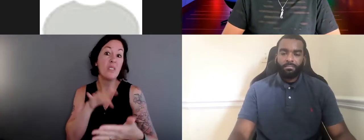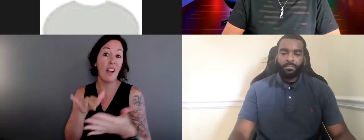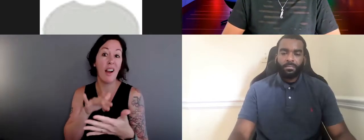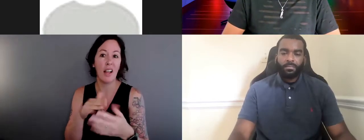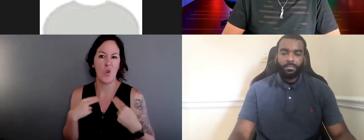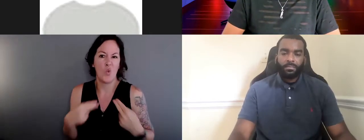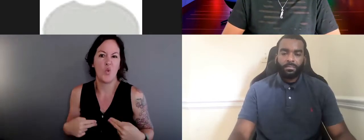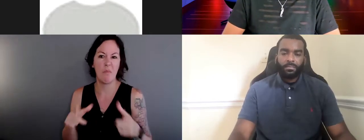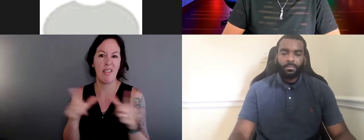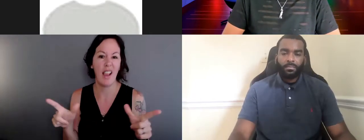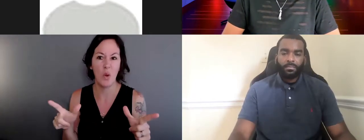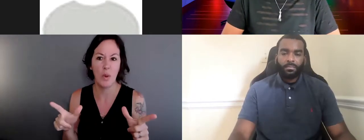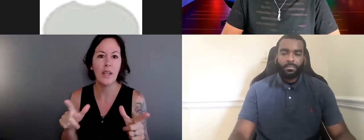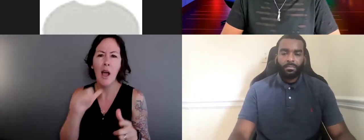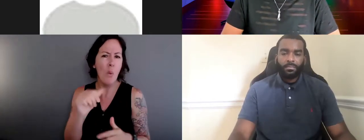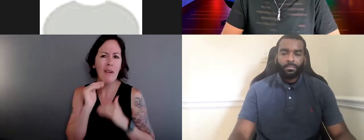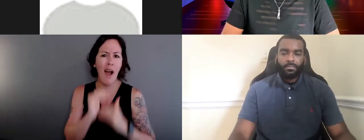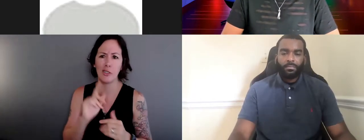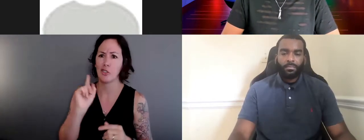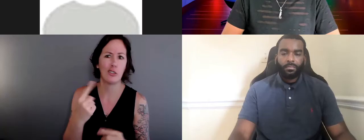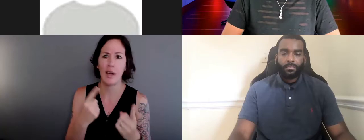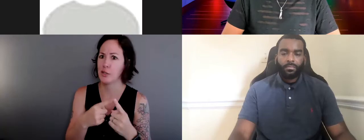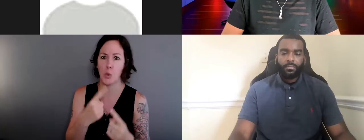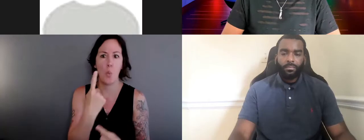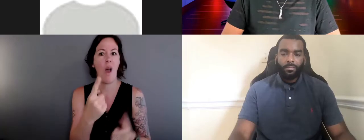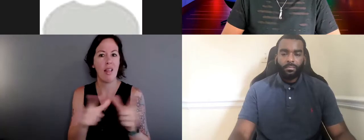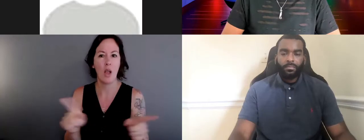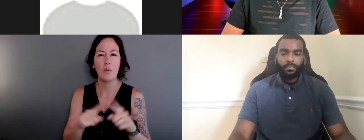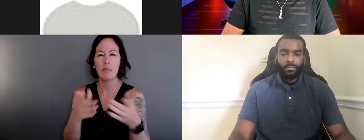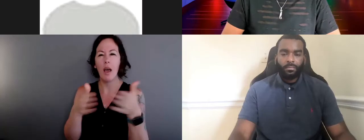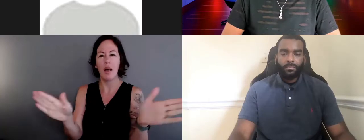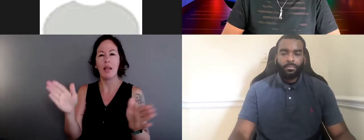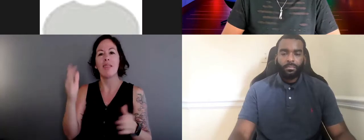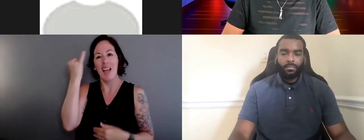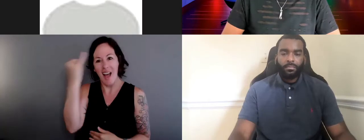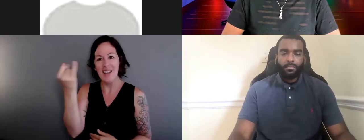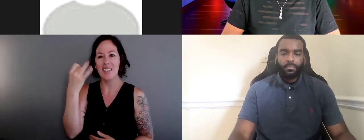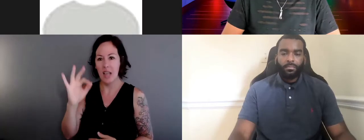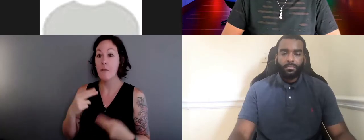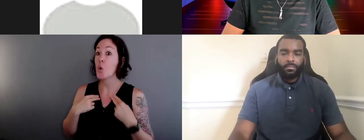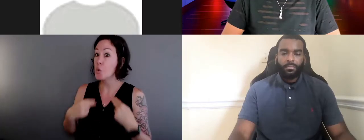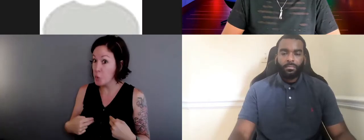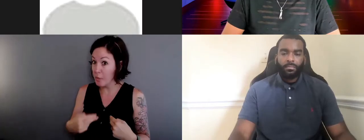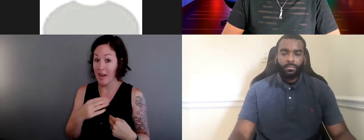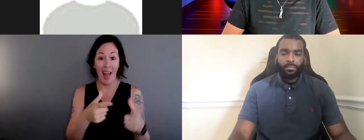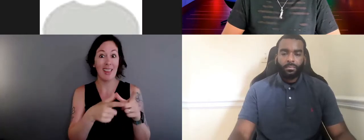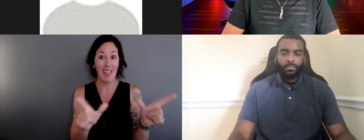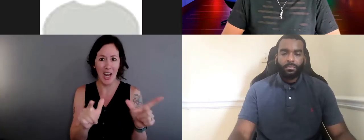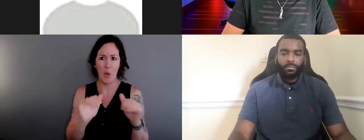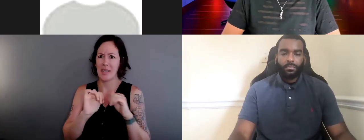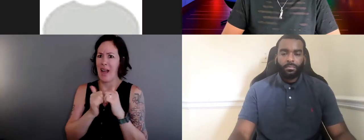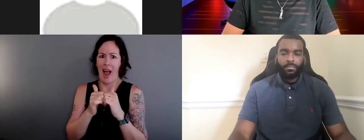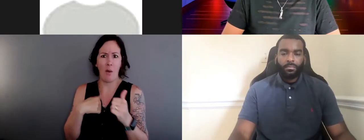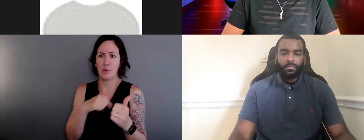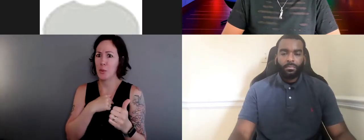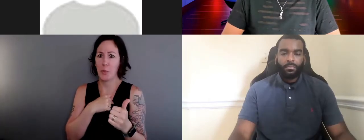unfamiliar with what ASL is. So I am a linguist, which means I study human languages. And that doesn't mean I'm limited to just one language, but really just